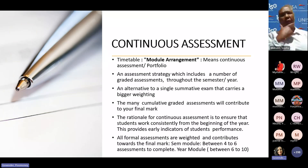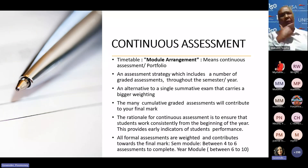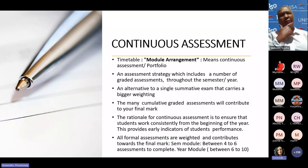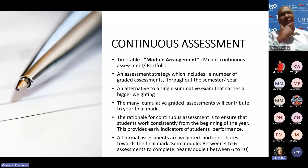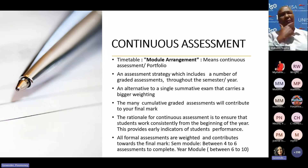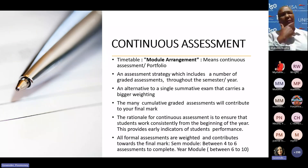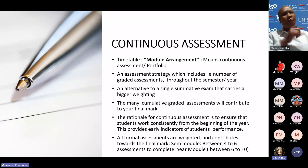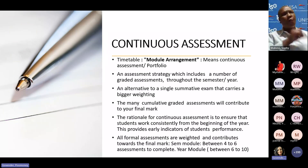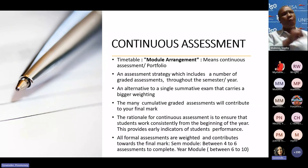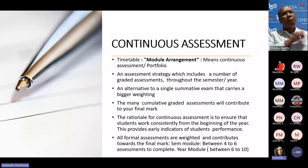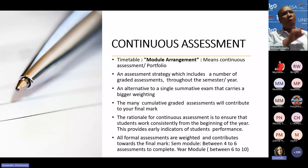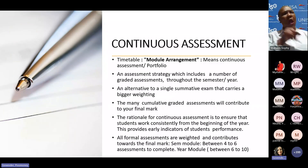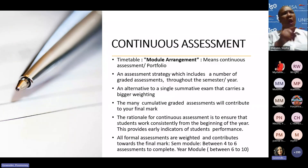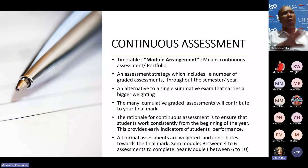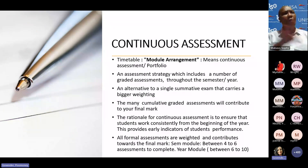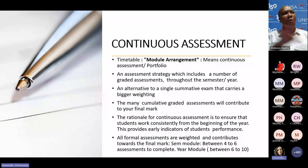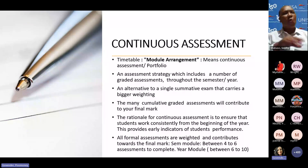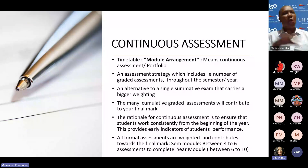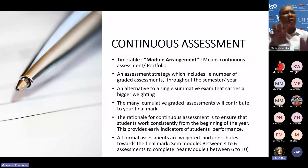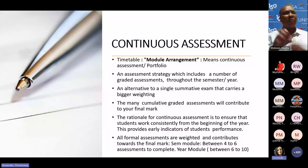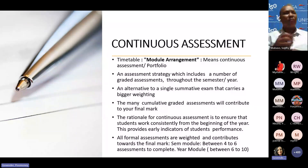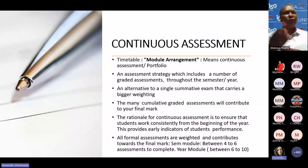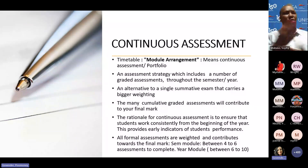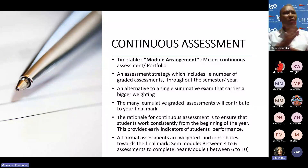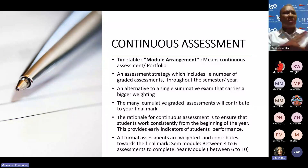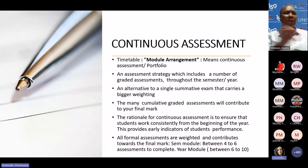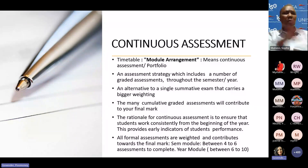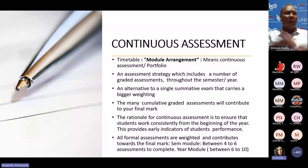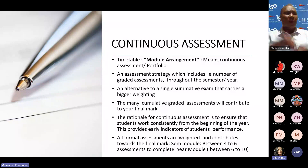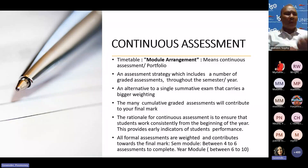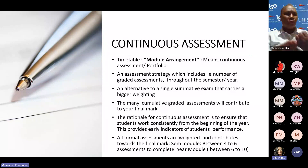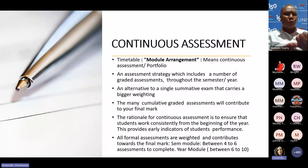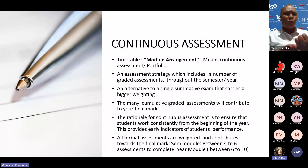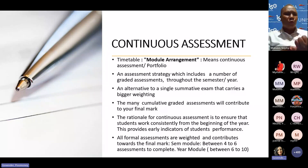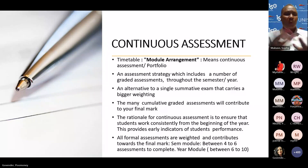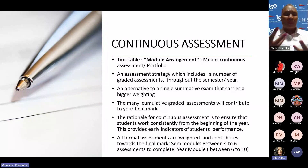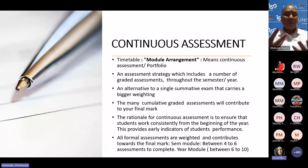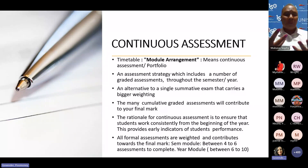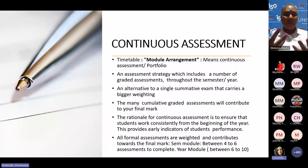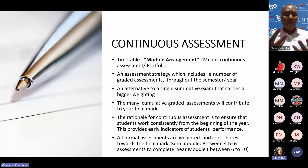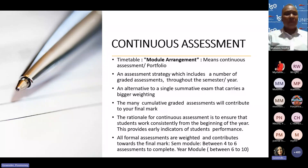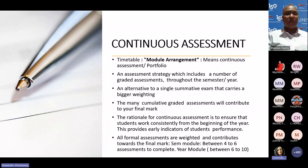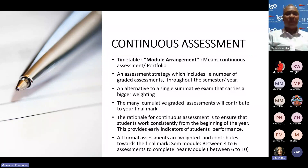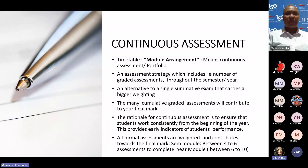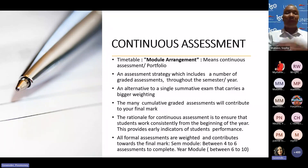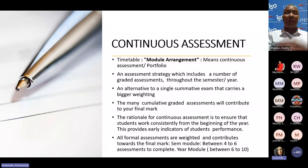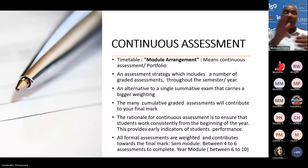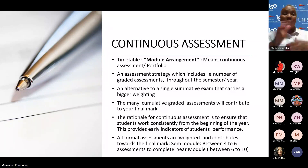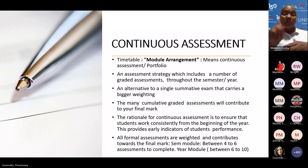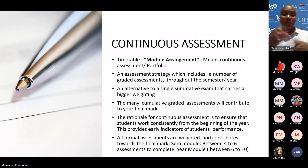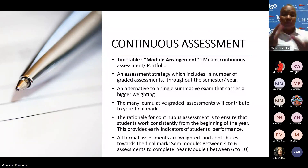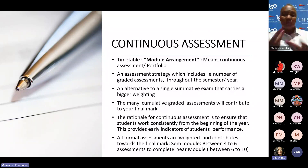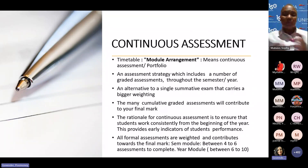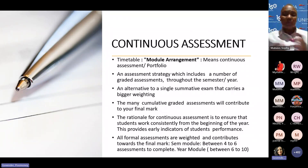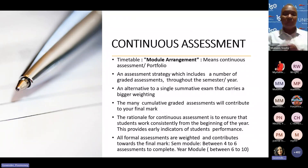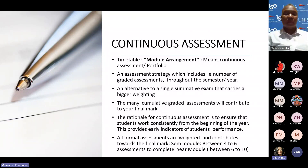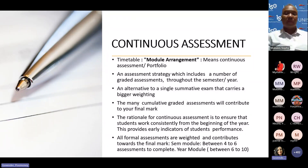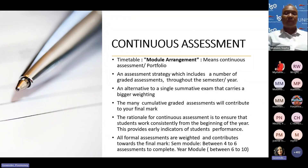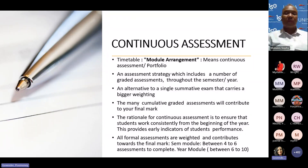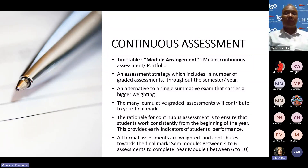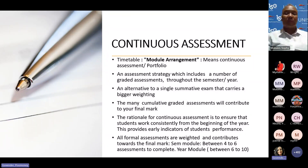why is there no exams for some of your modules? The reason is